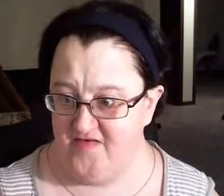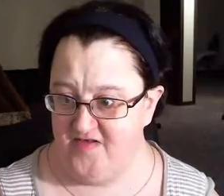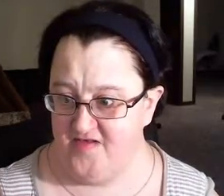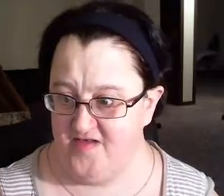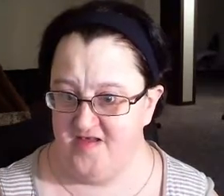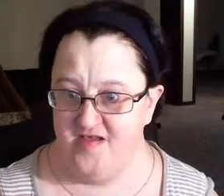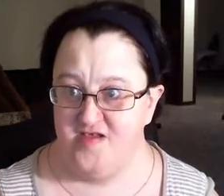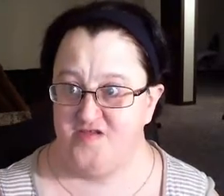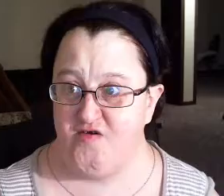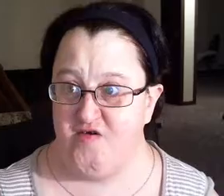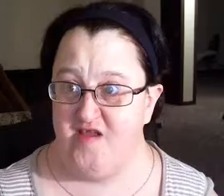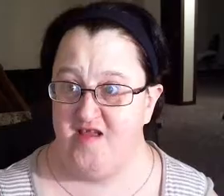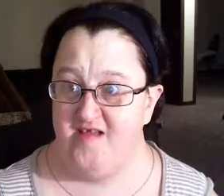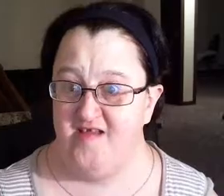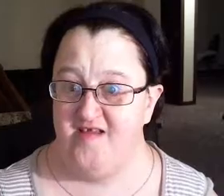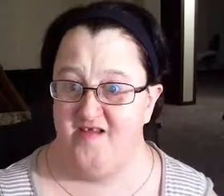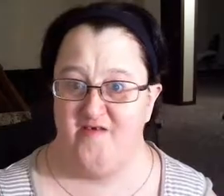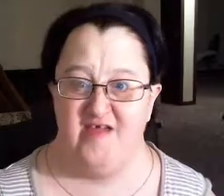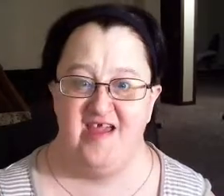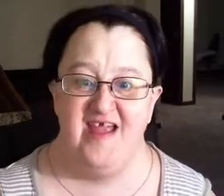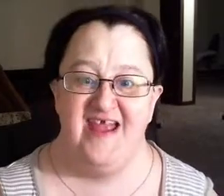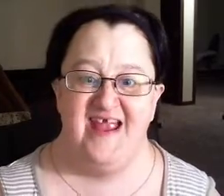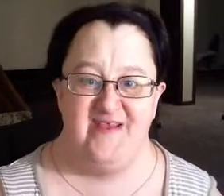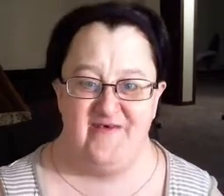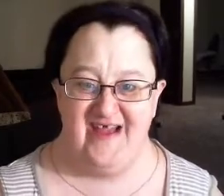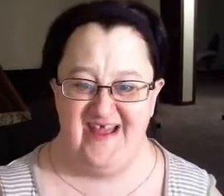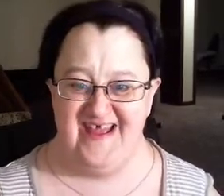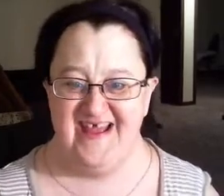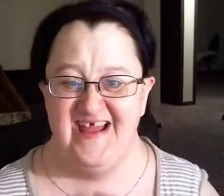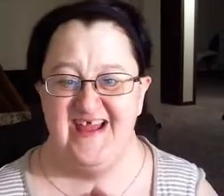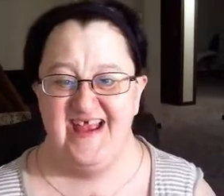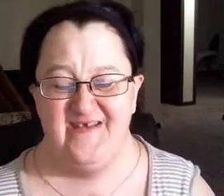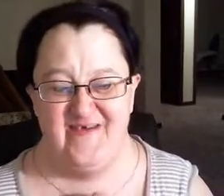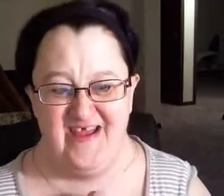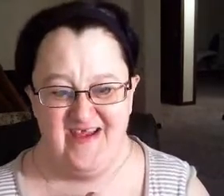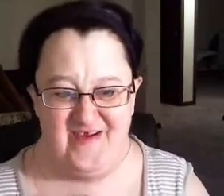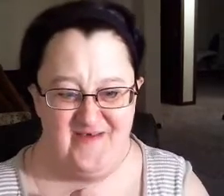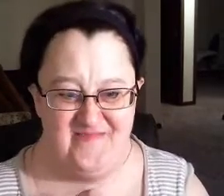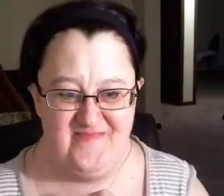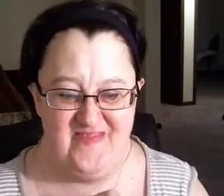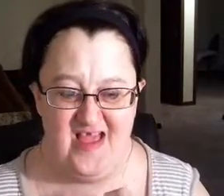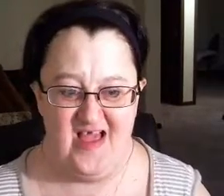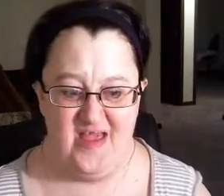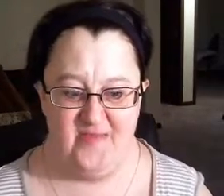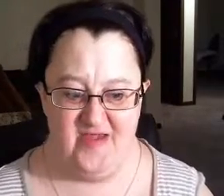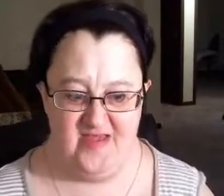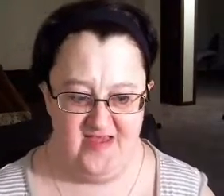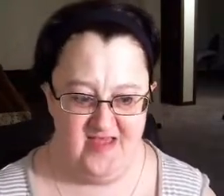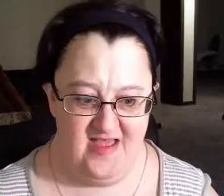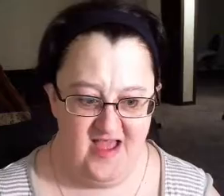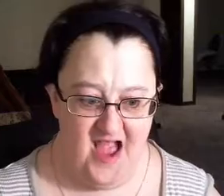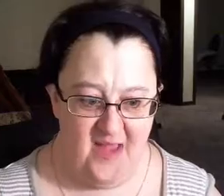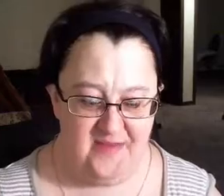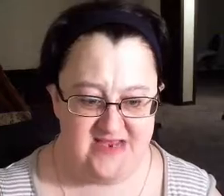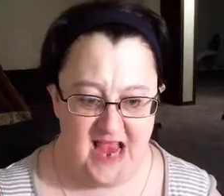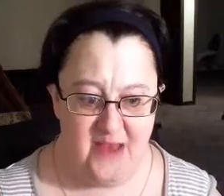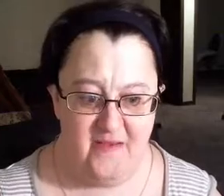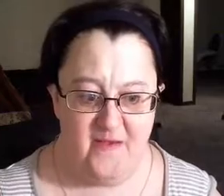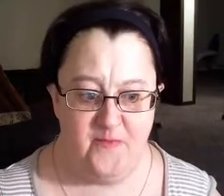sorry okay anyway anyway um yeah i'm uh i'm excited about